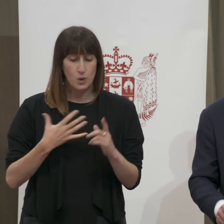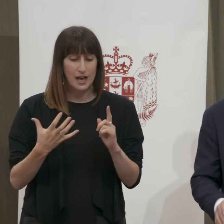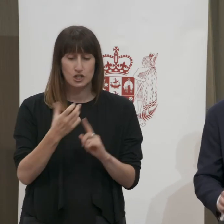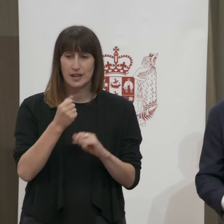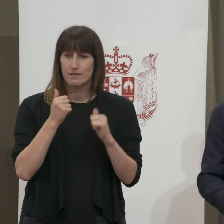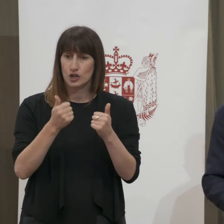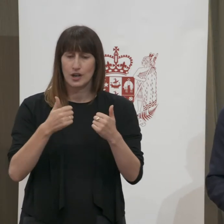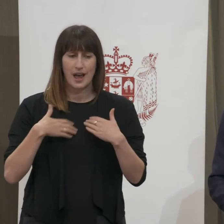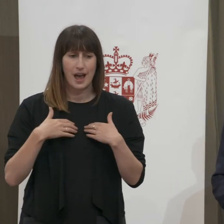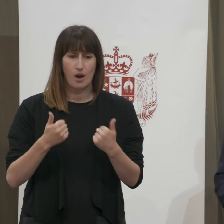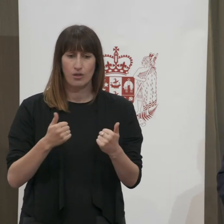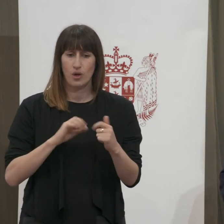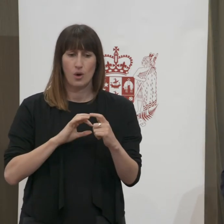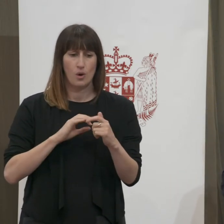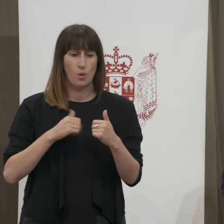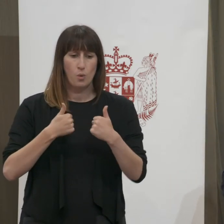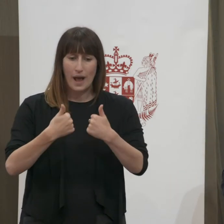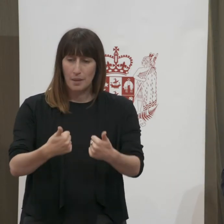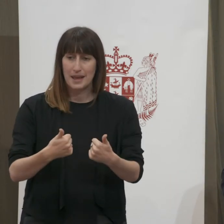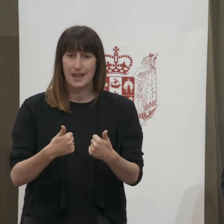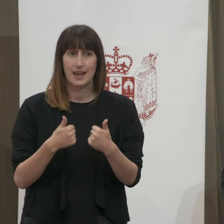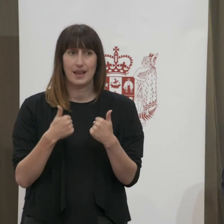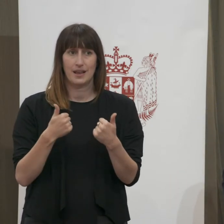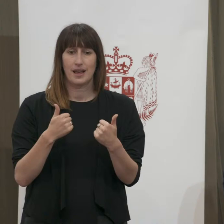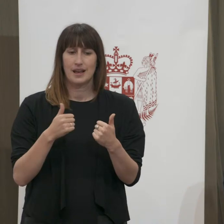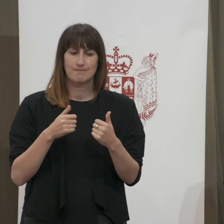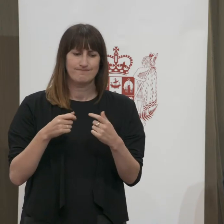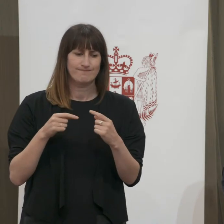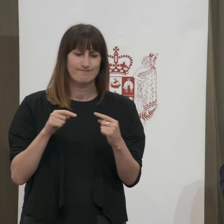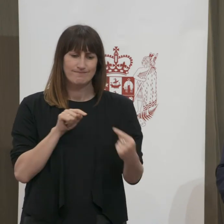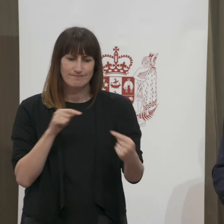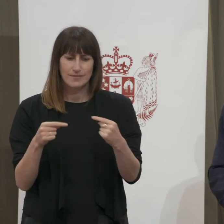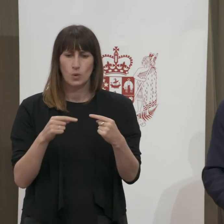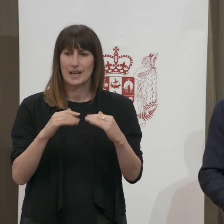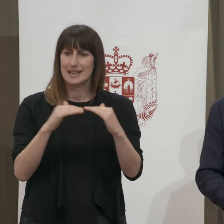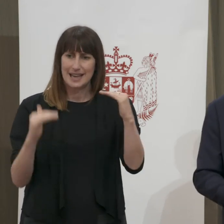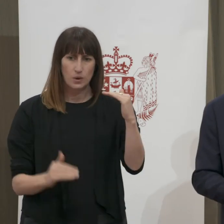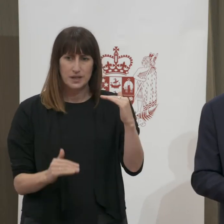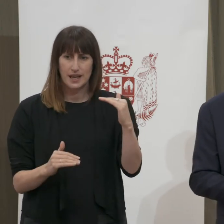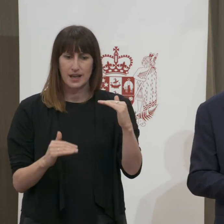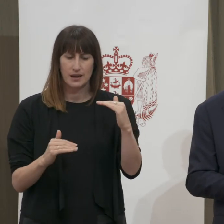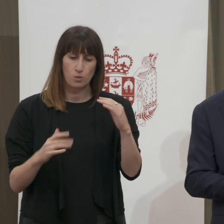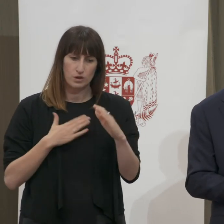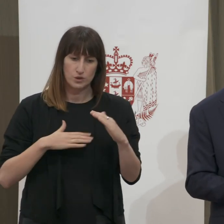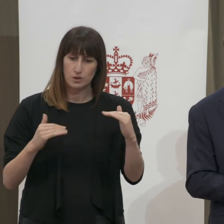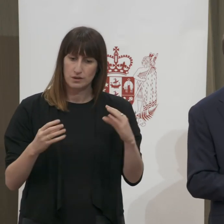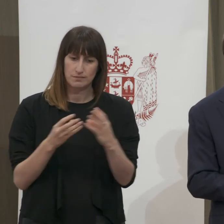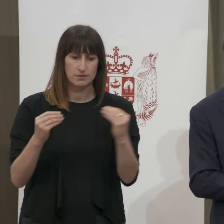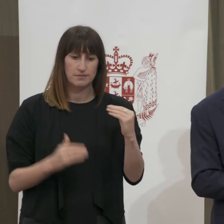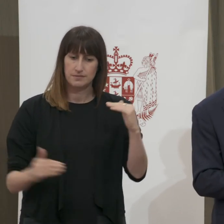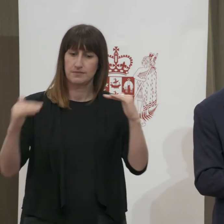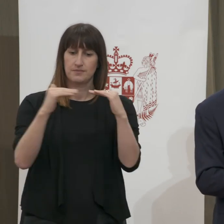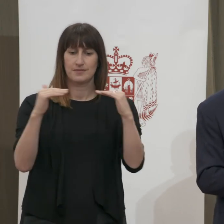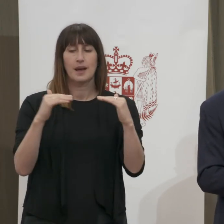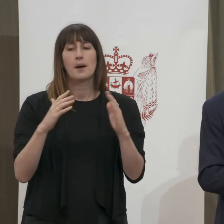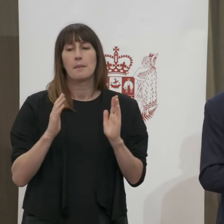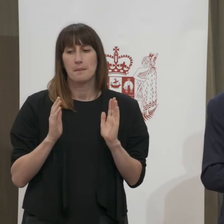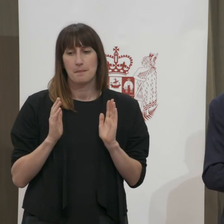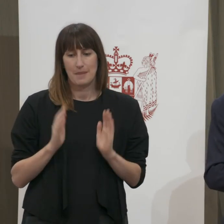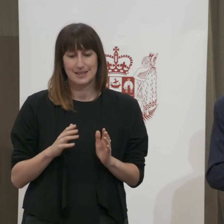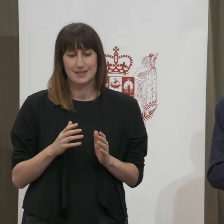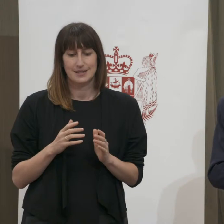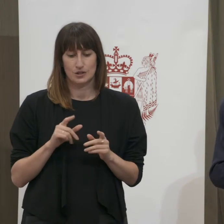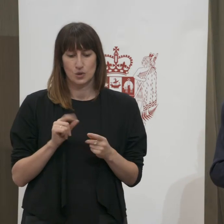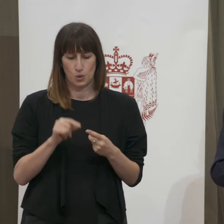to improve health and well-being, and to tackle inequity once and for all, we need to take these steps to reshape